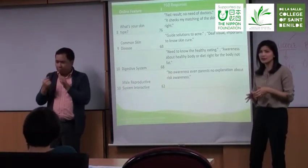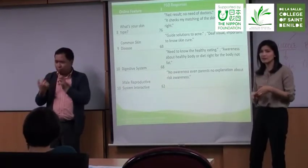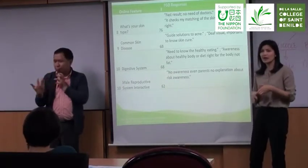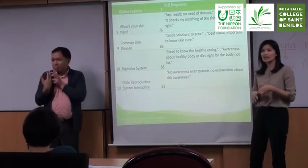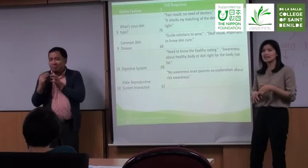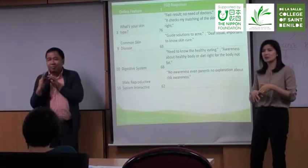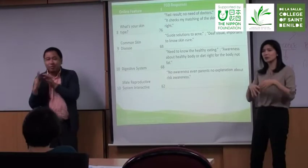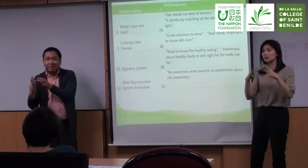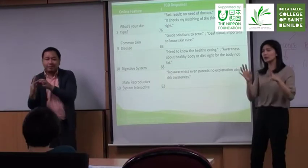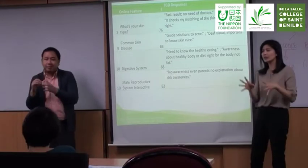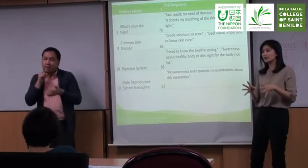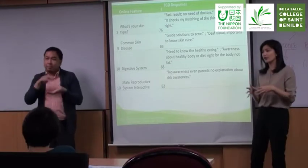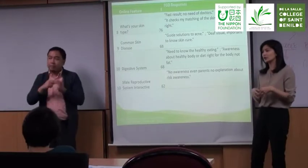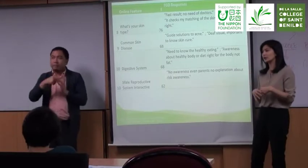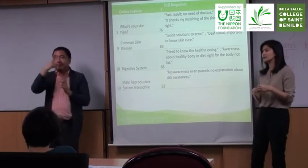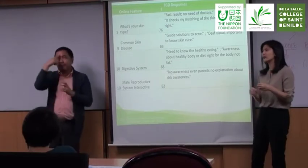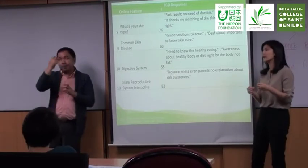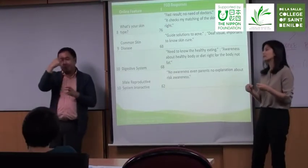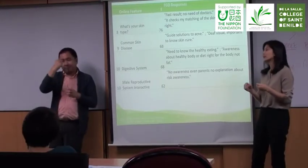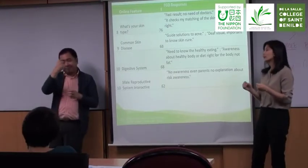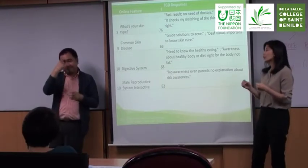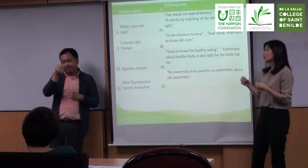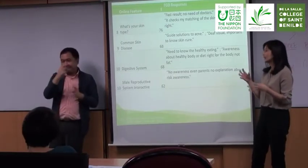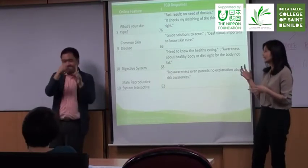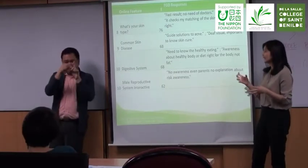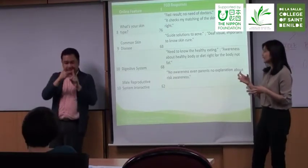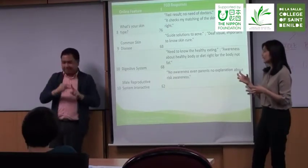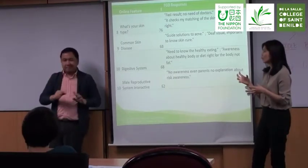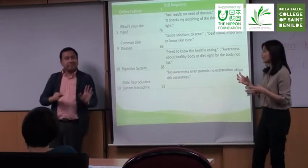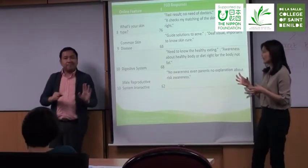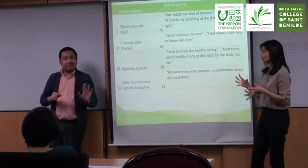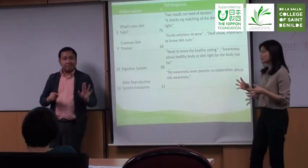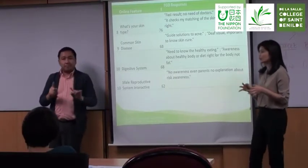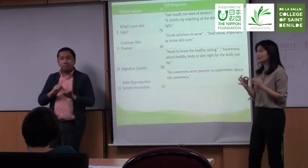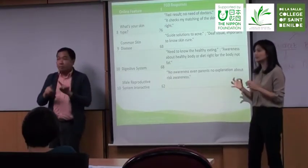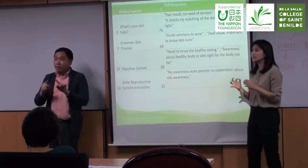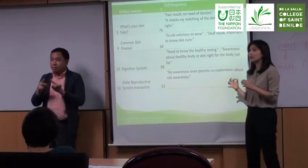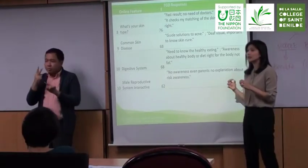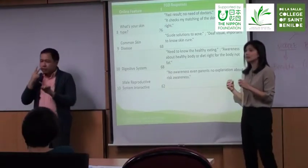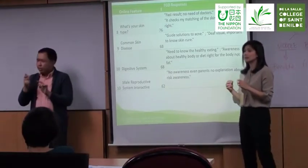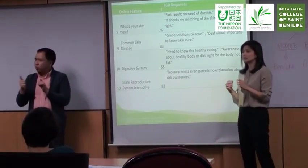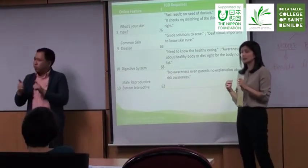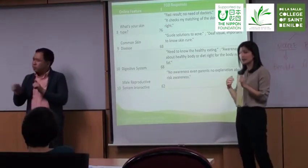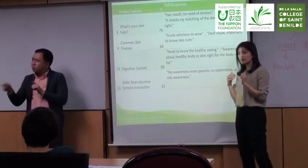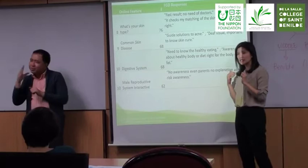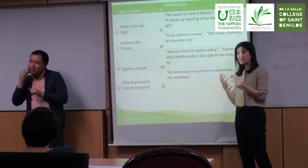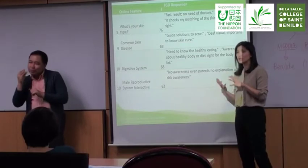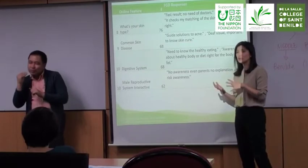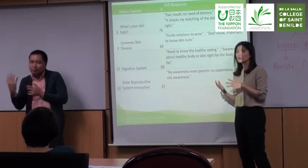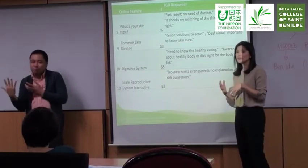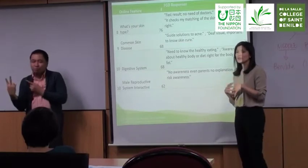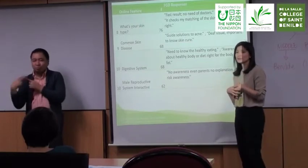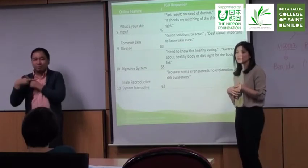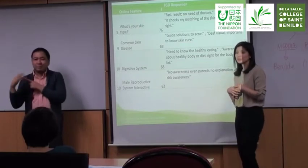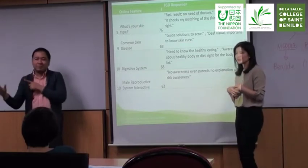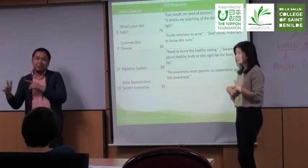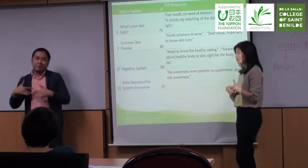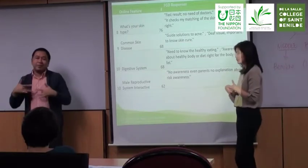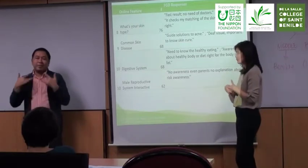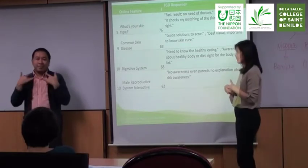all the body parts and know the bodily functions. We get lang whatever is relatable, whatever they can